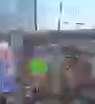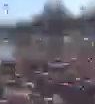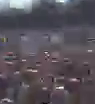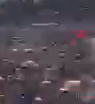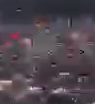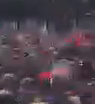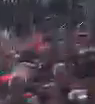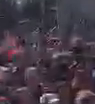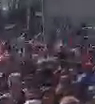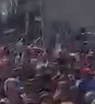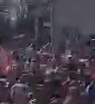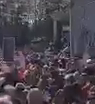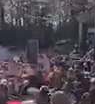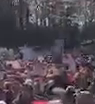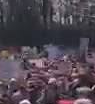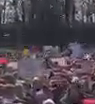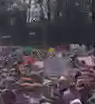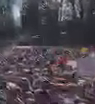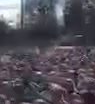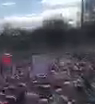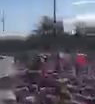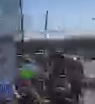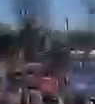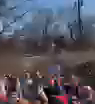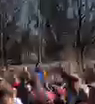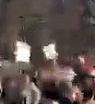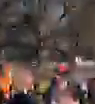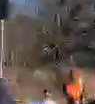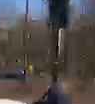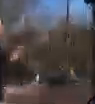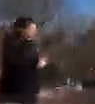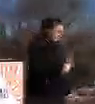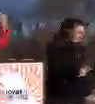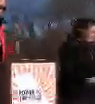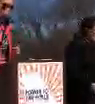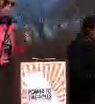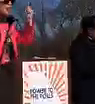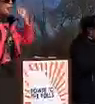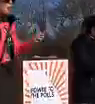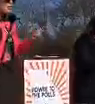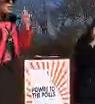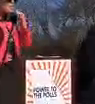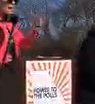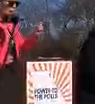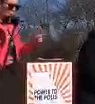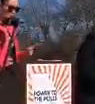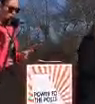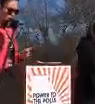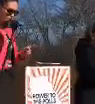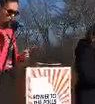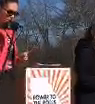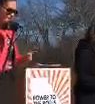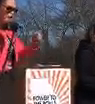So don't doubt your ability to drive and create change. Replace that doubt with courage to